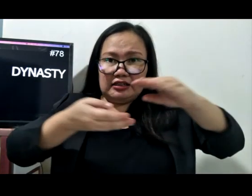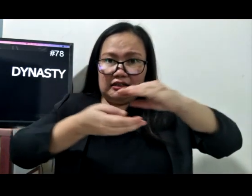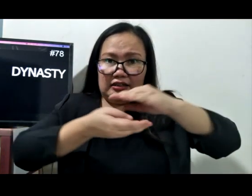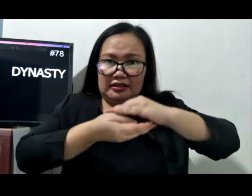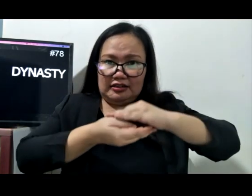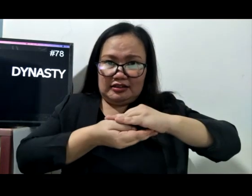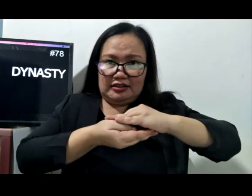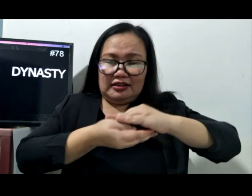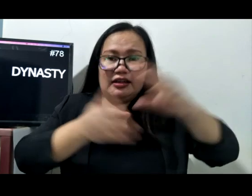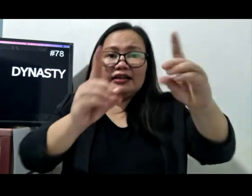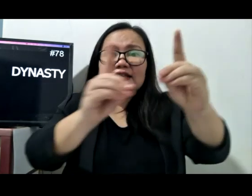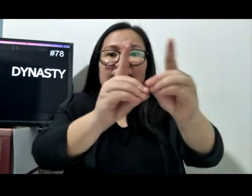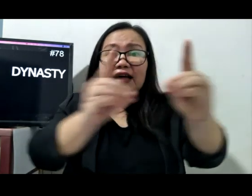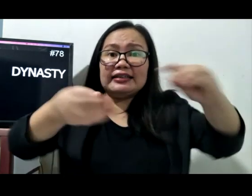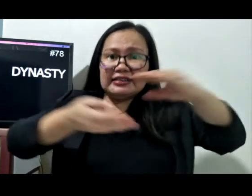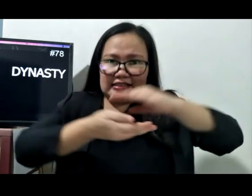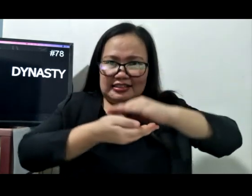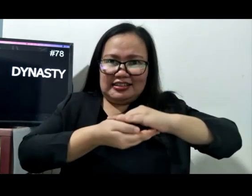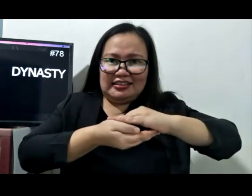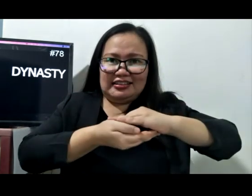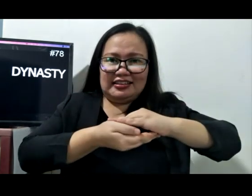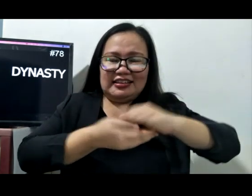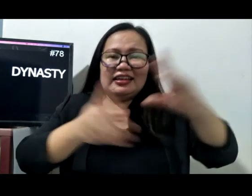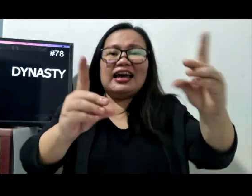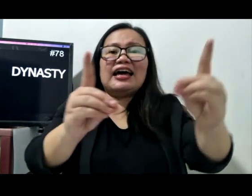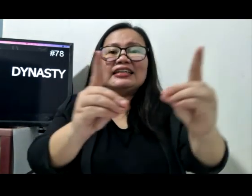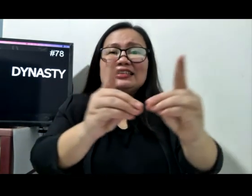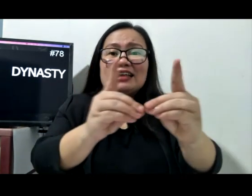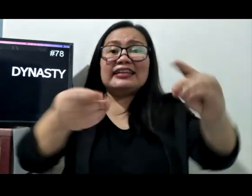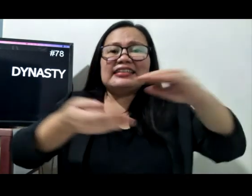Dynasty. Dynasty.